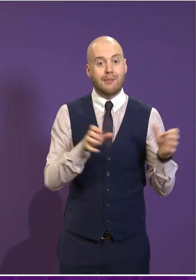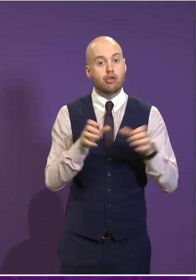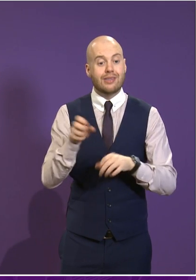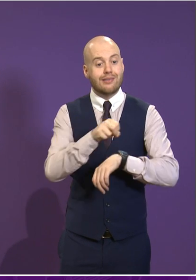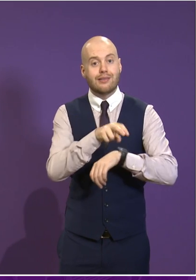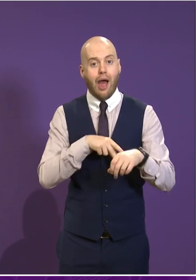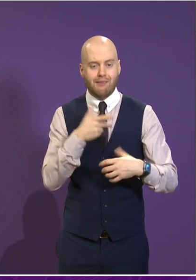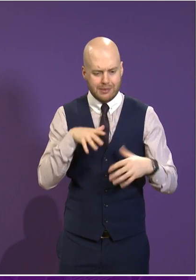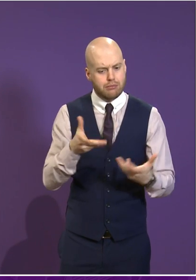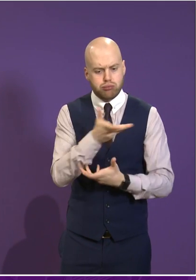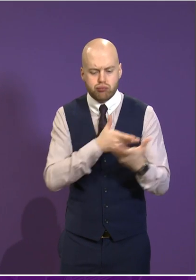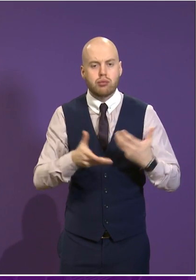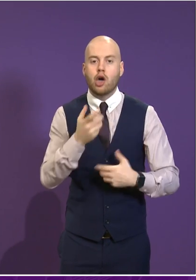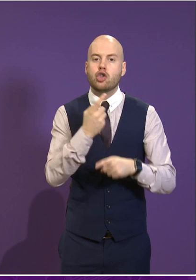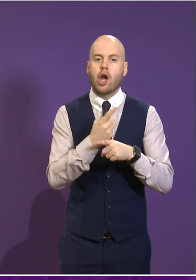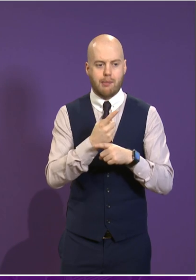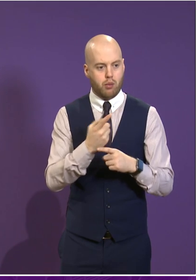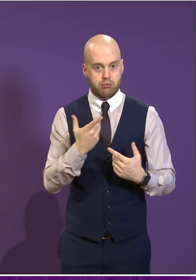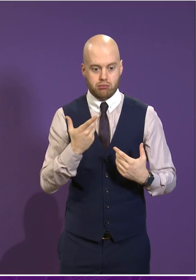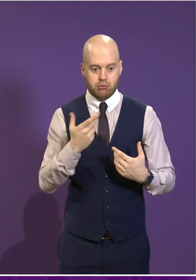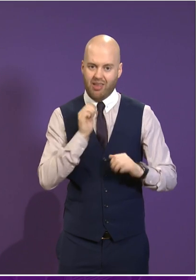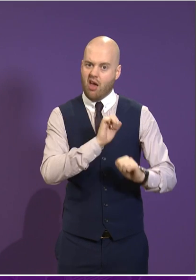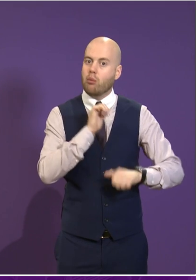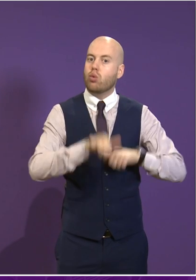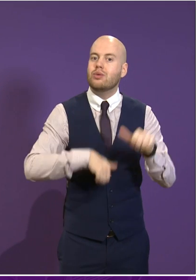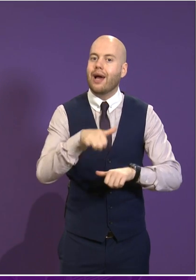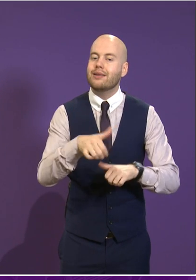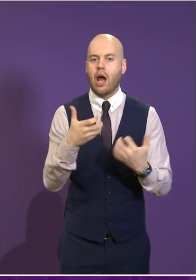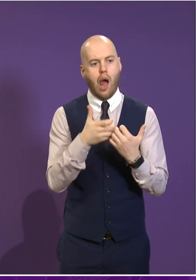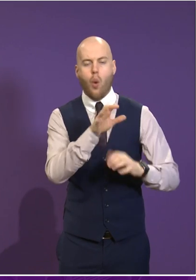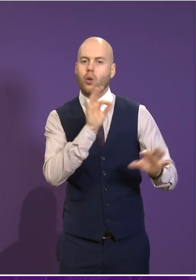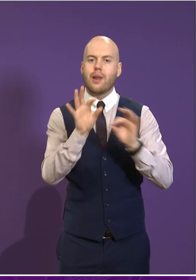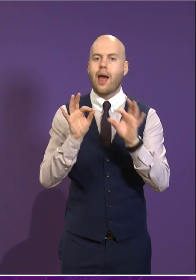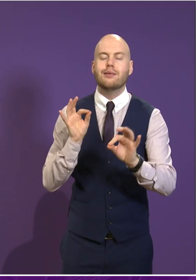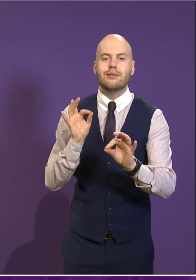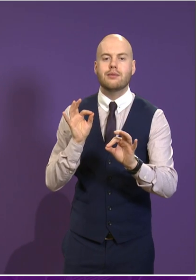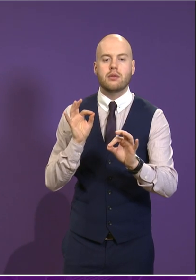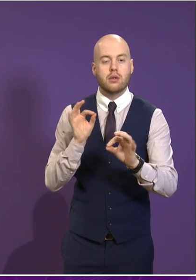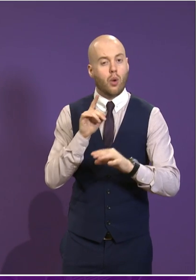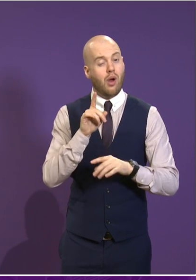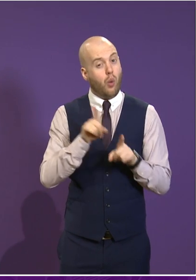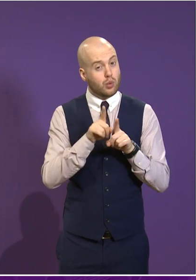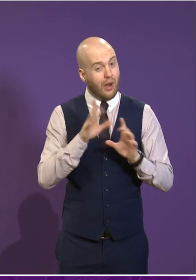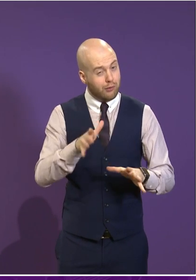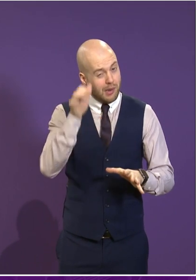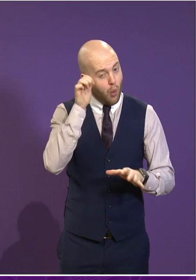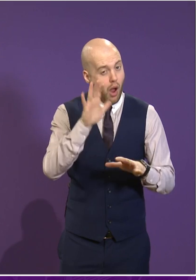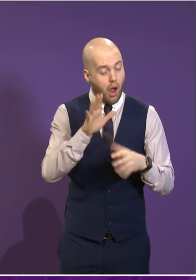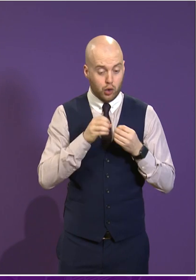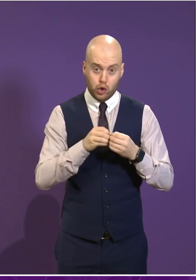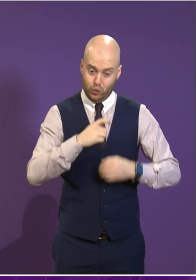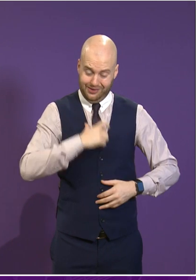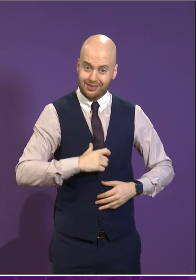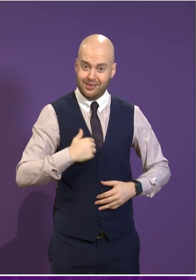how that particular element was used. And I'm also aware from a student perspective, how much time and effort can actually go